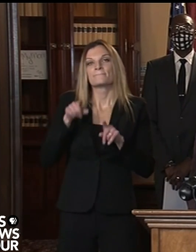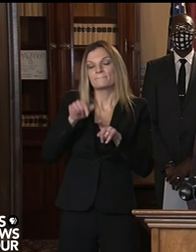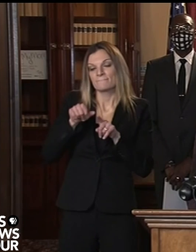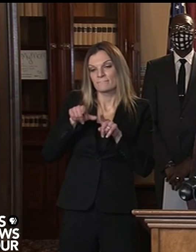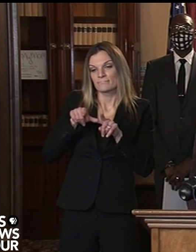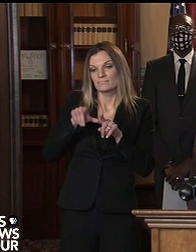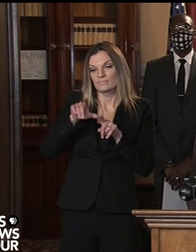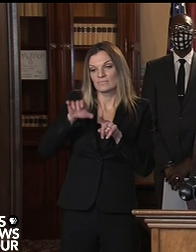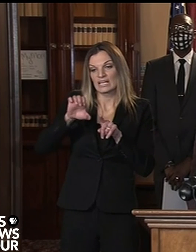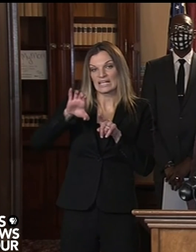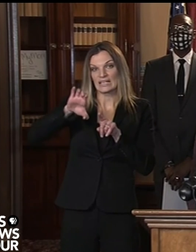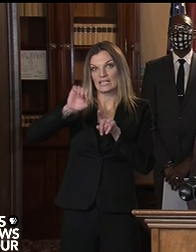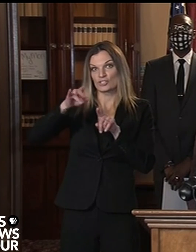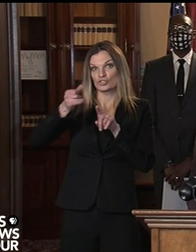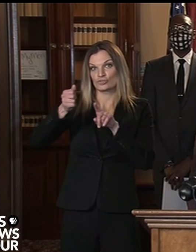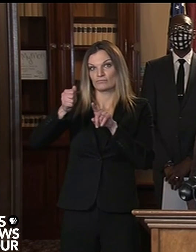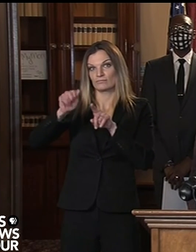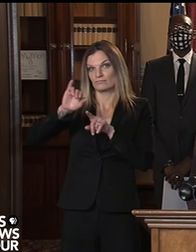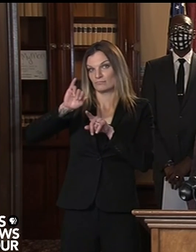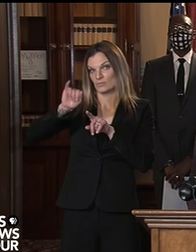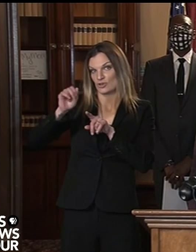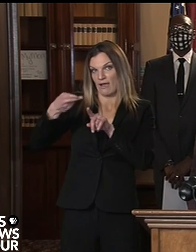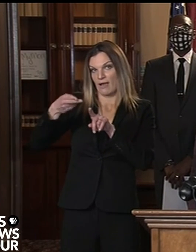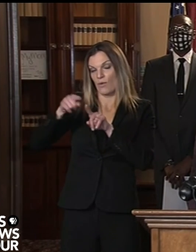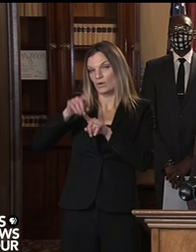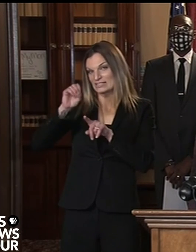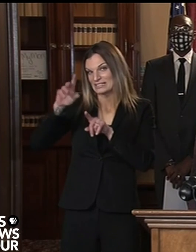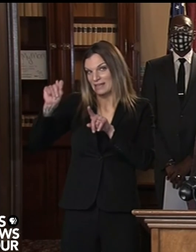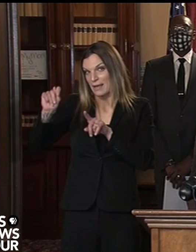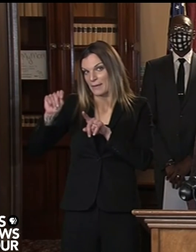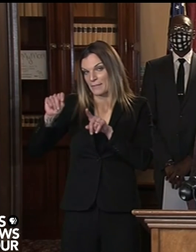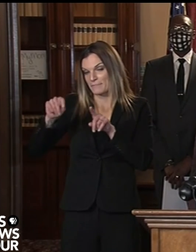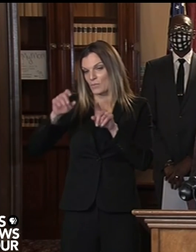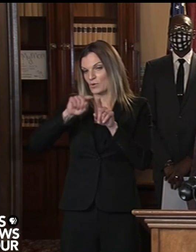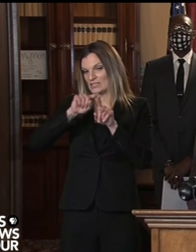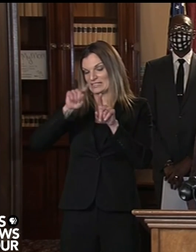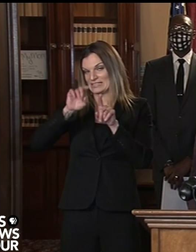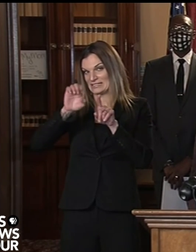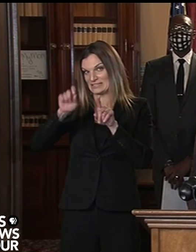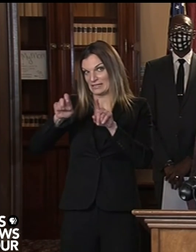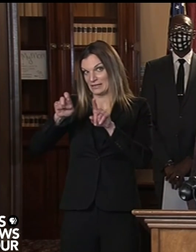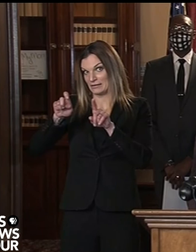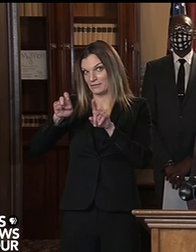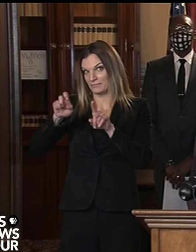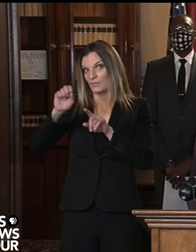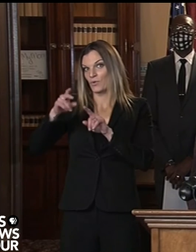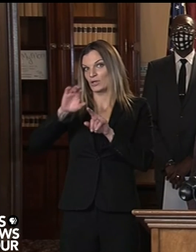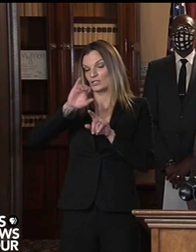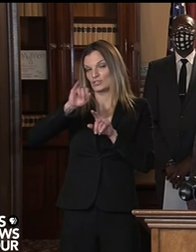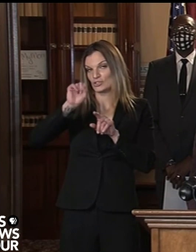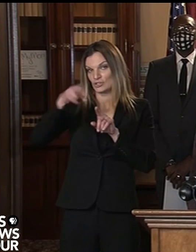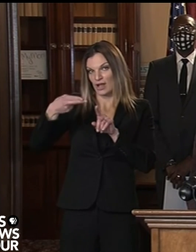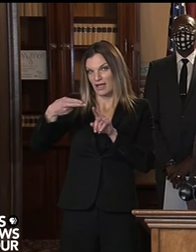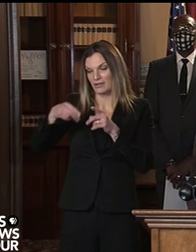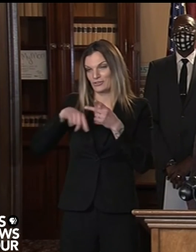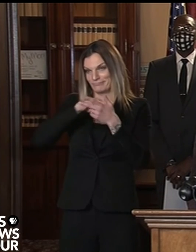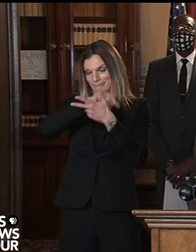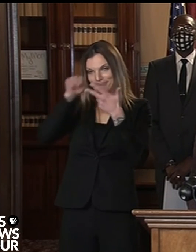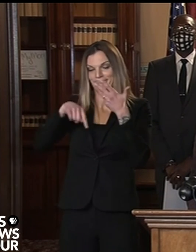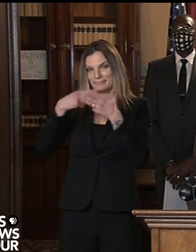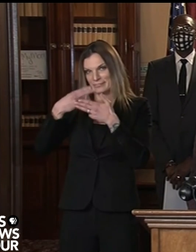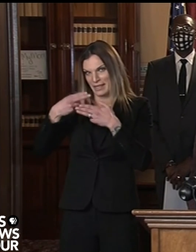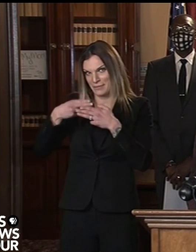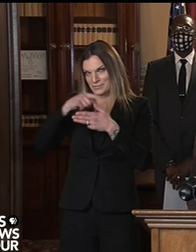Jha or Scott Gottlieb or Zeke Emanuel or Josh Sharfstein, each of